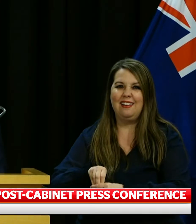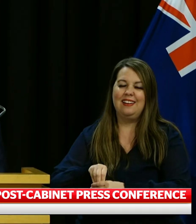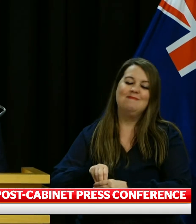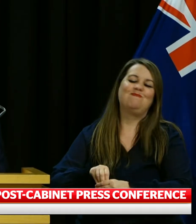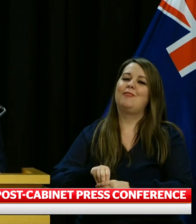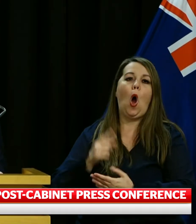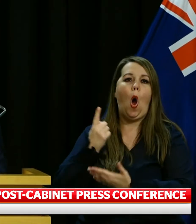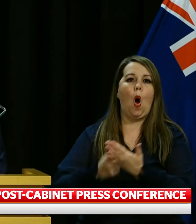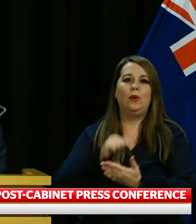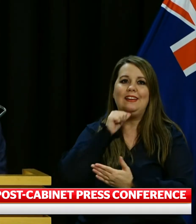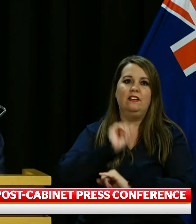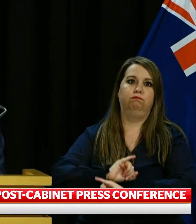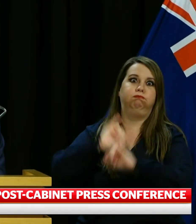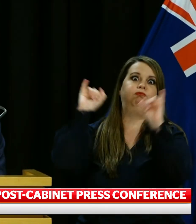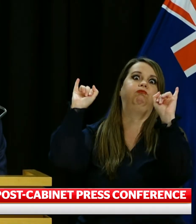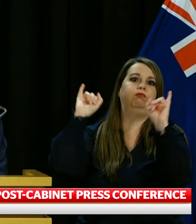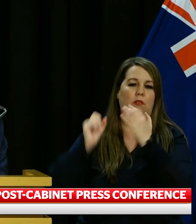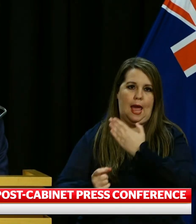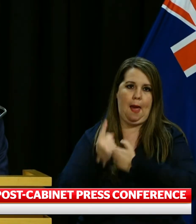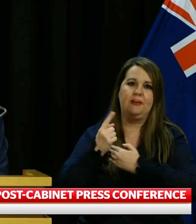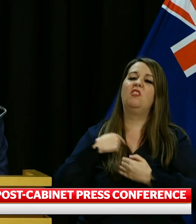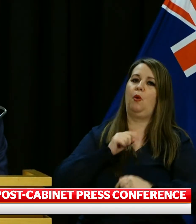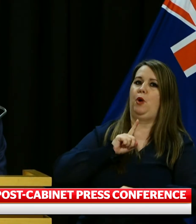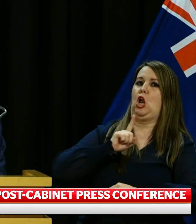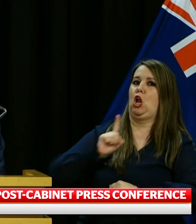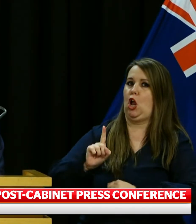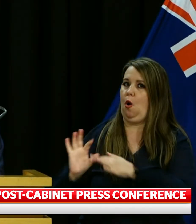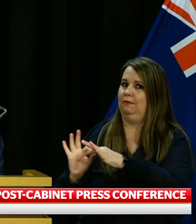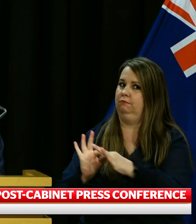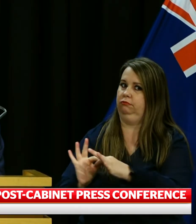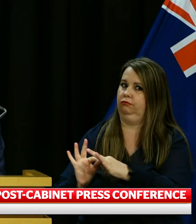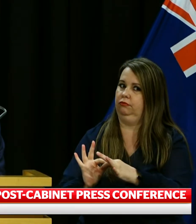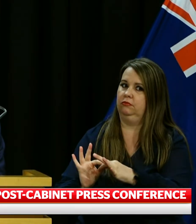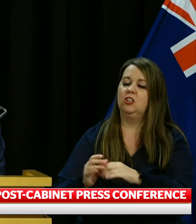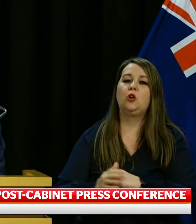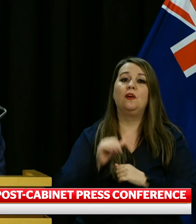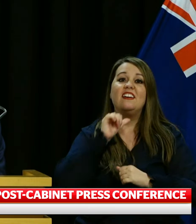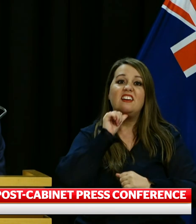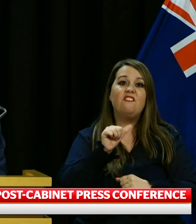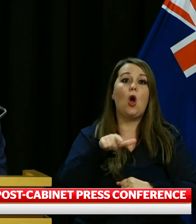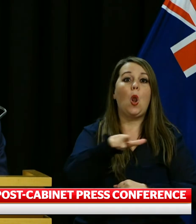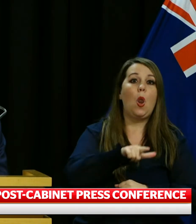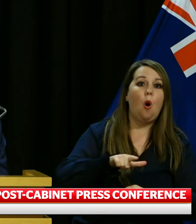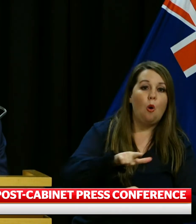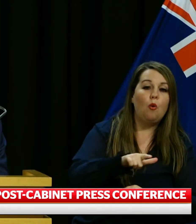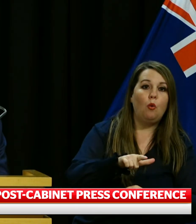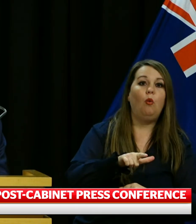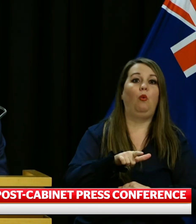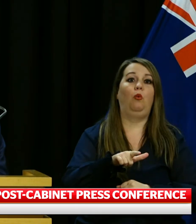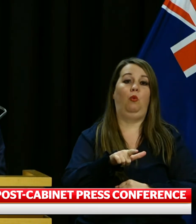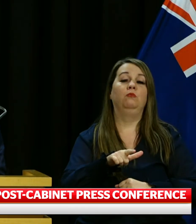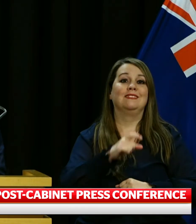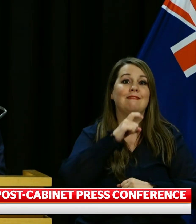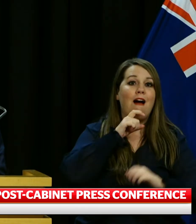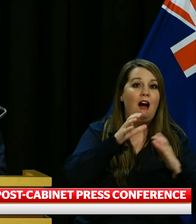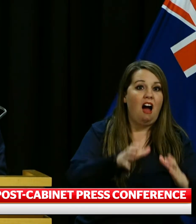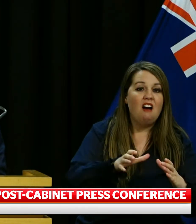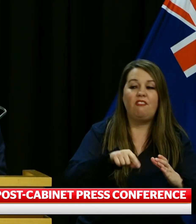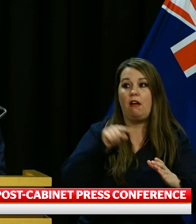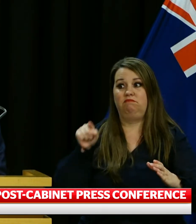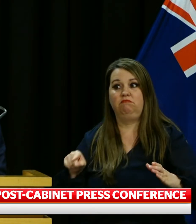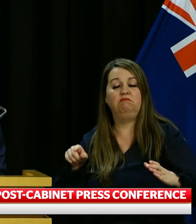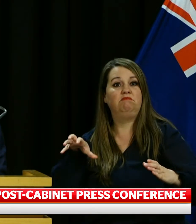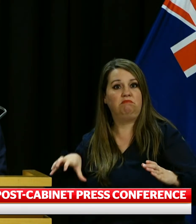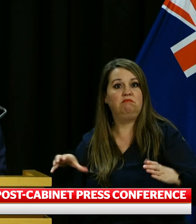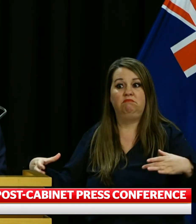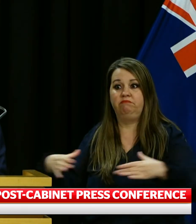breaks down between elected representatives and the staff of the local authority, the threshold for central government